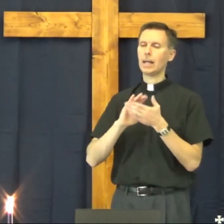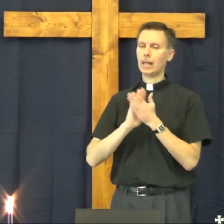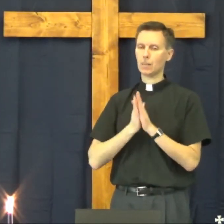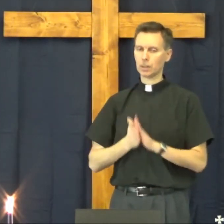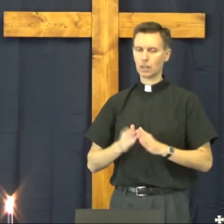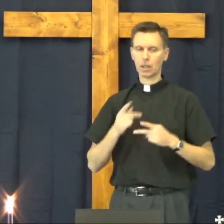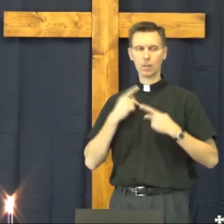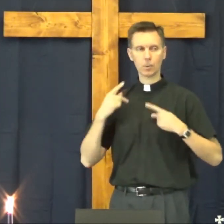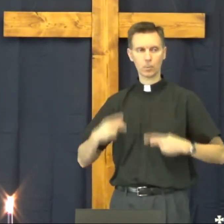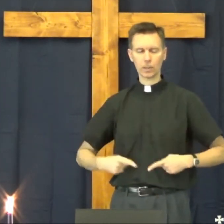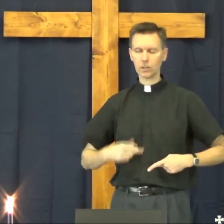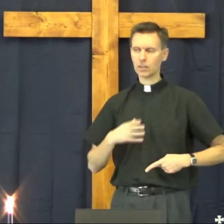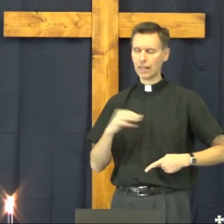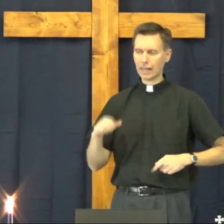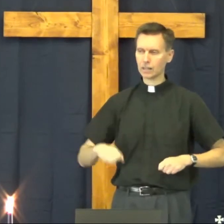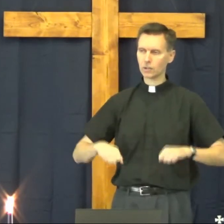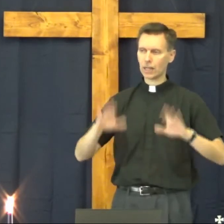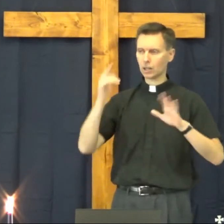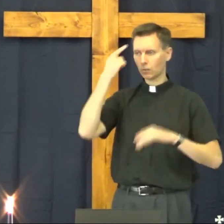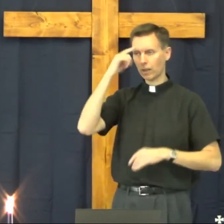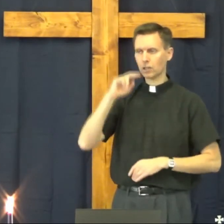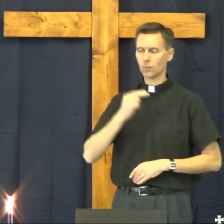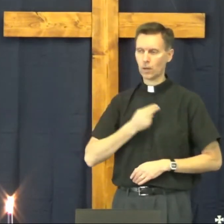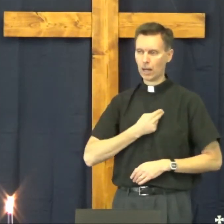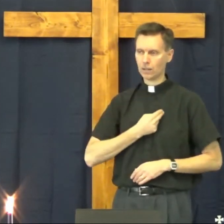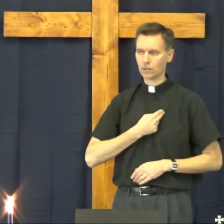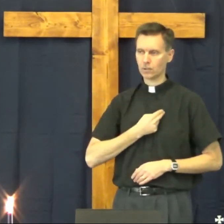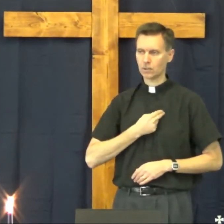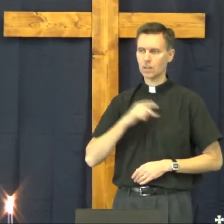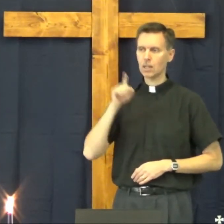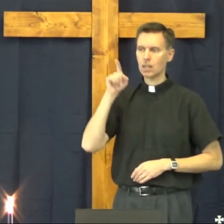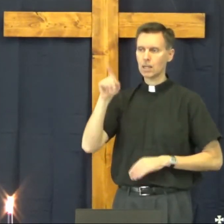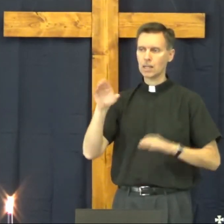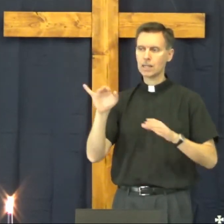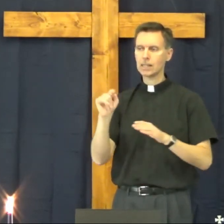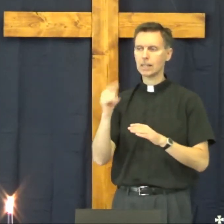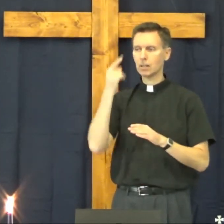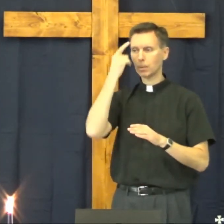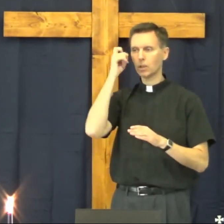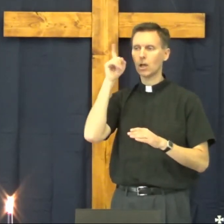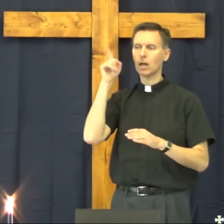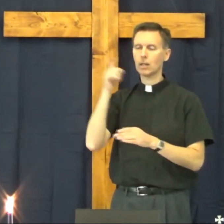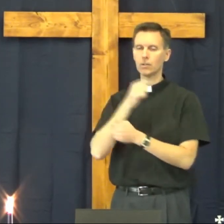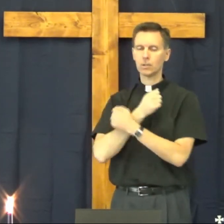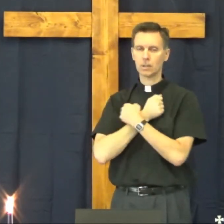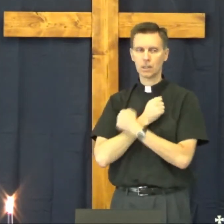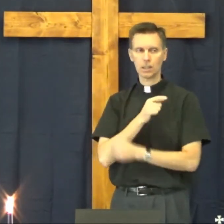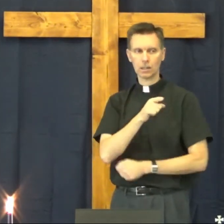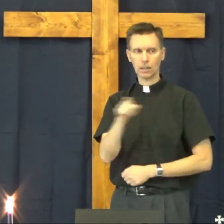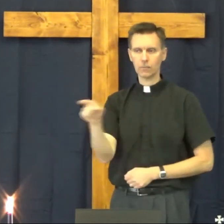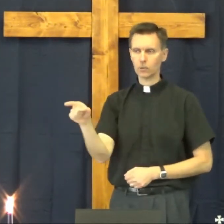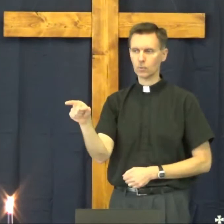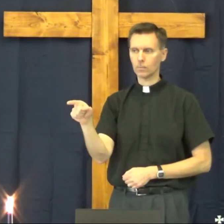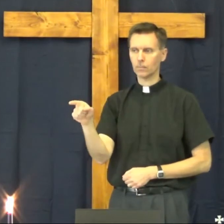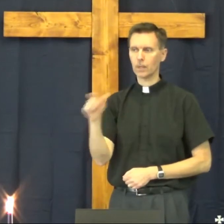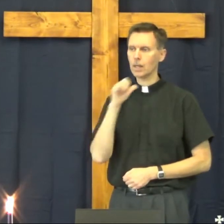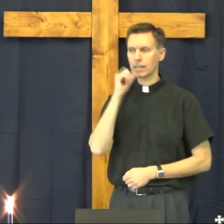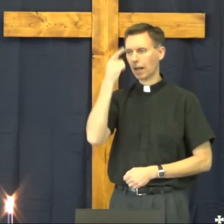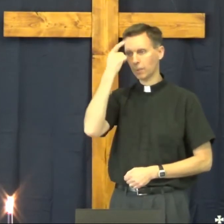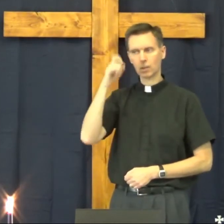and become the priest and the sacrifice for us. He did it because he loves you. Not because